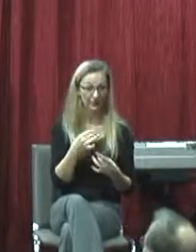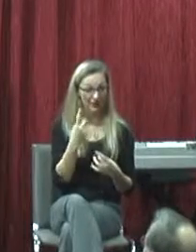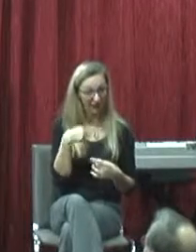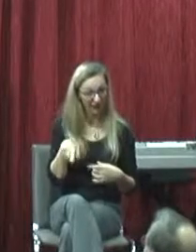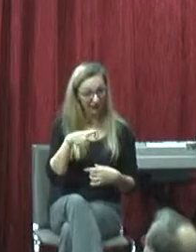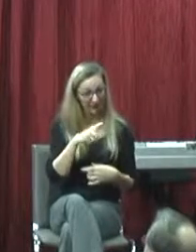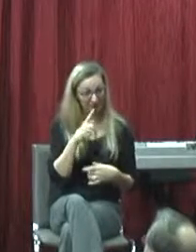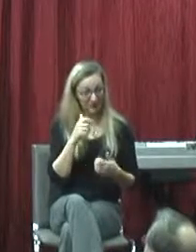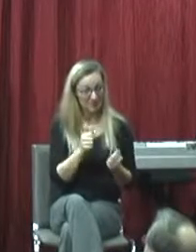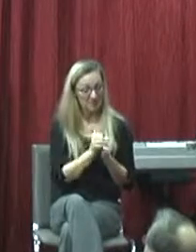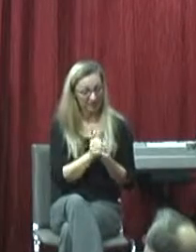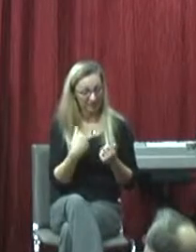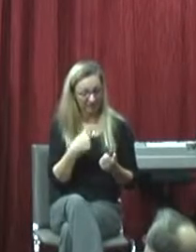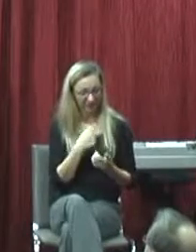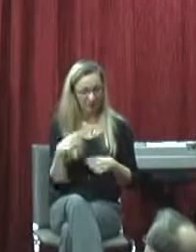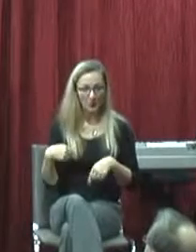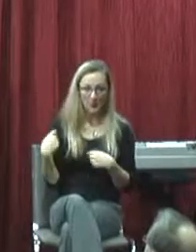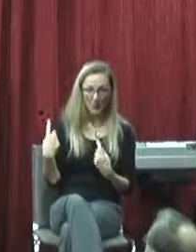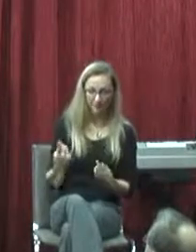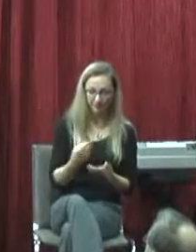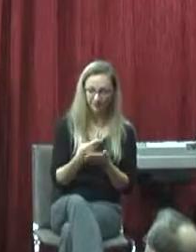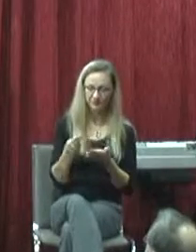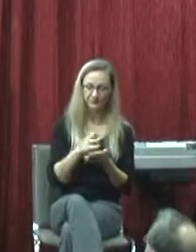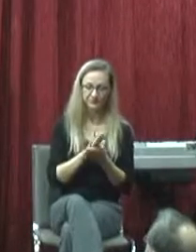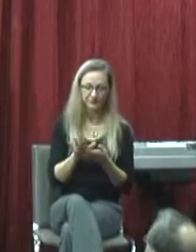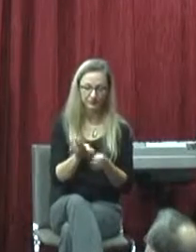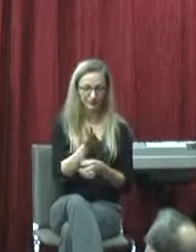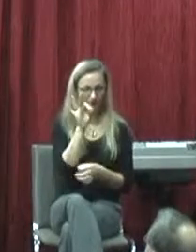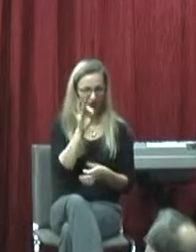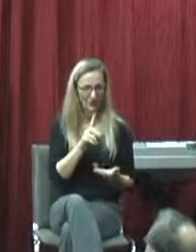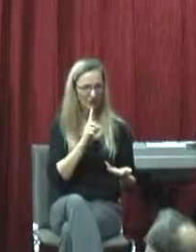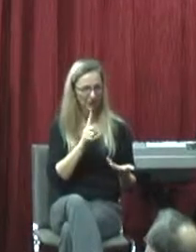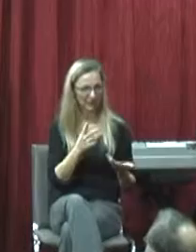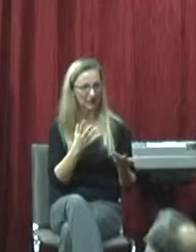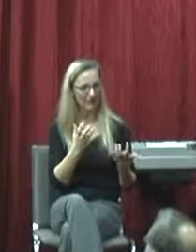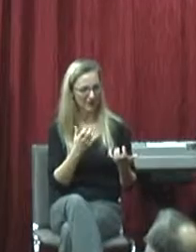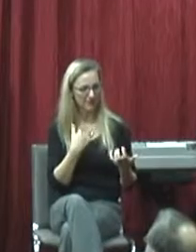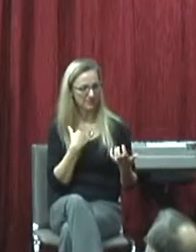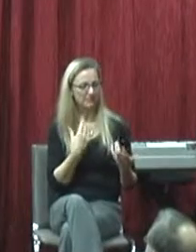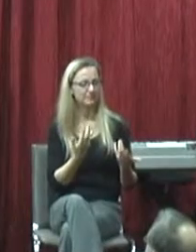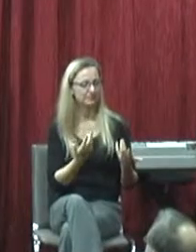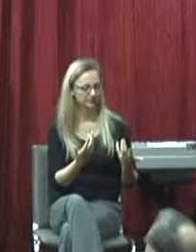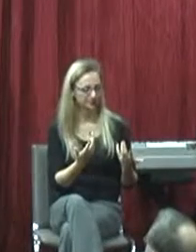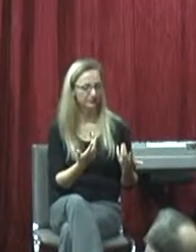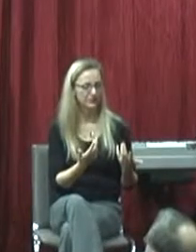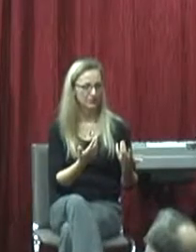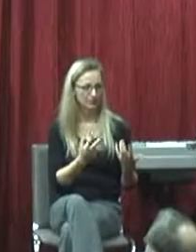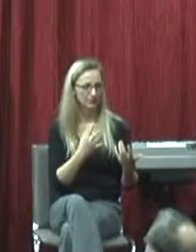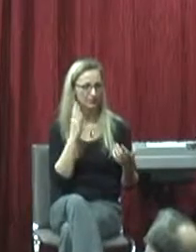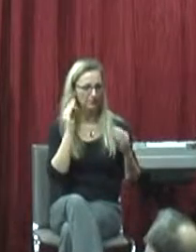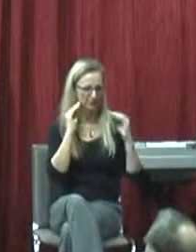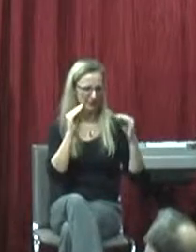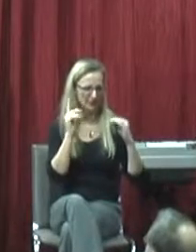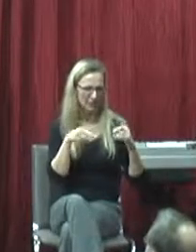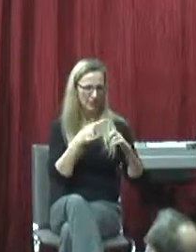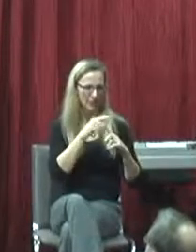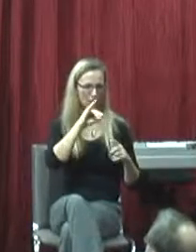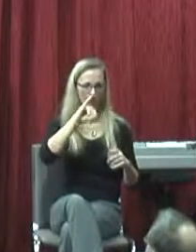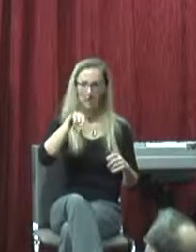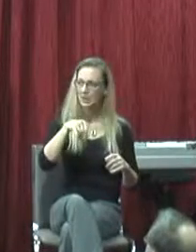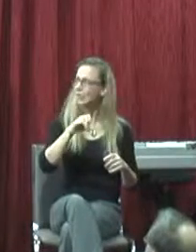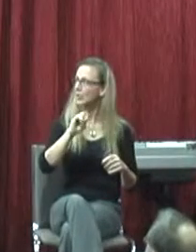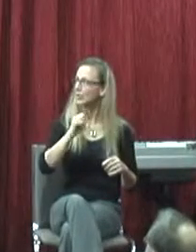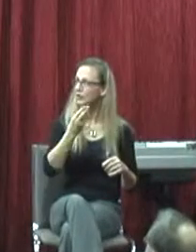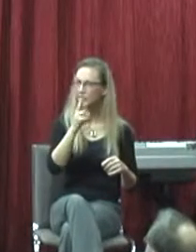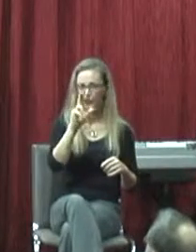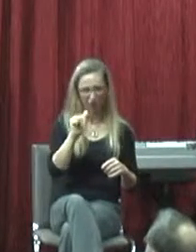you who've been with us for a while. The Holy Spirit directed me to go into the book of Joshua, which is not on this scroll, and right about the same time we got this